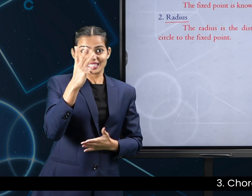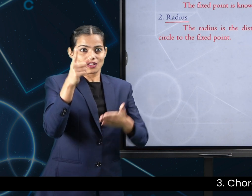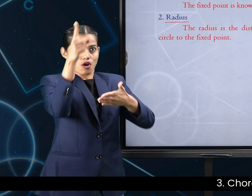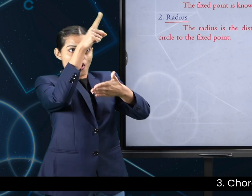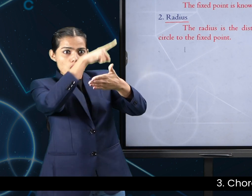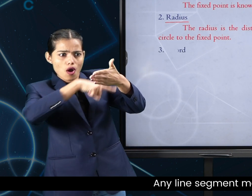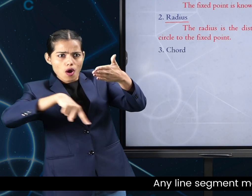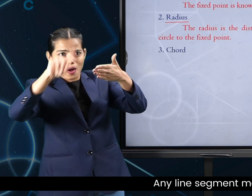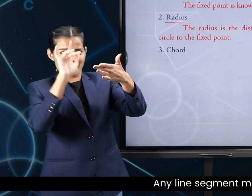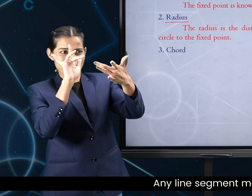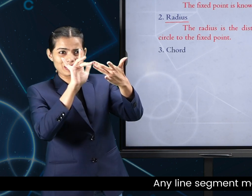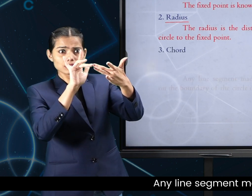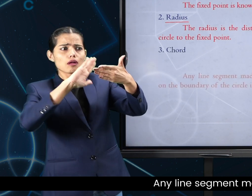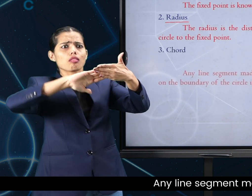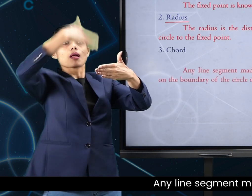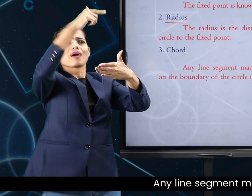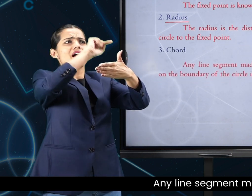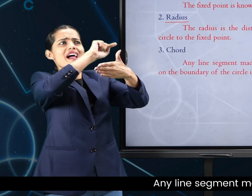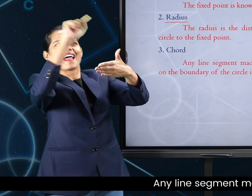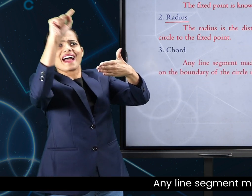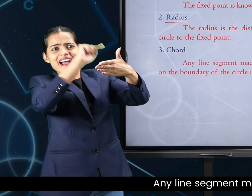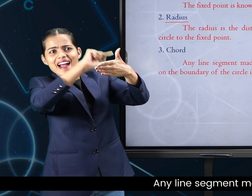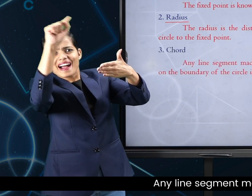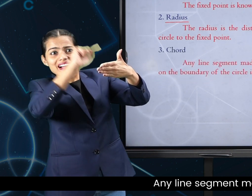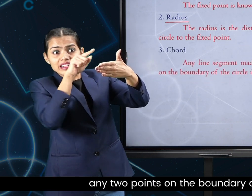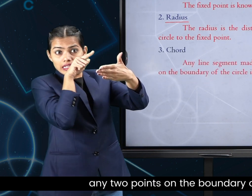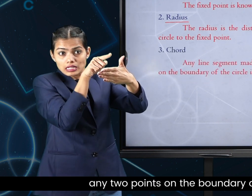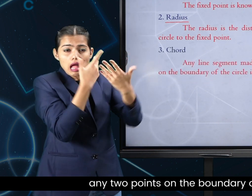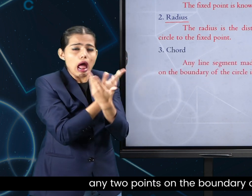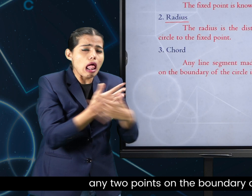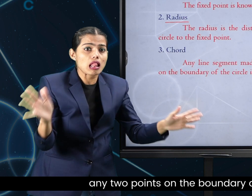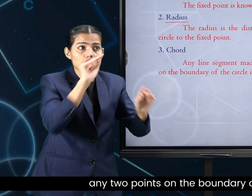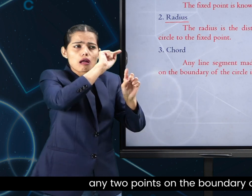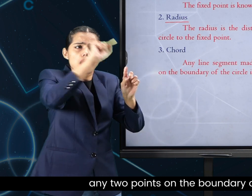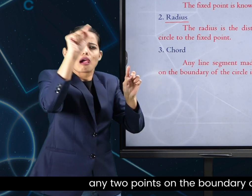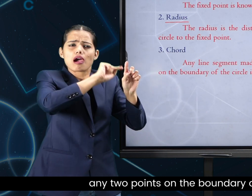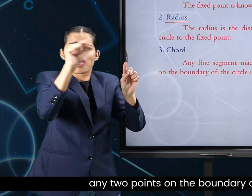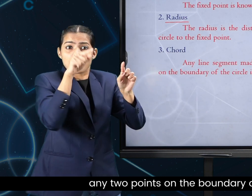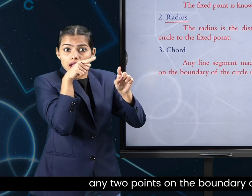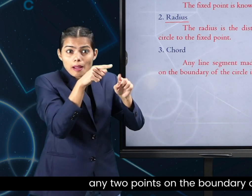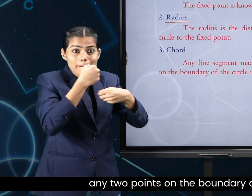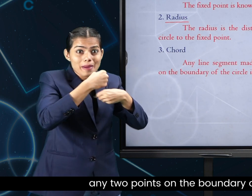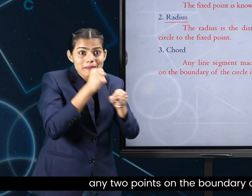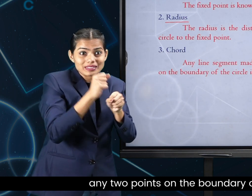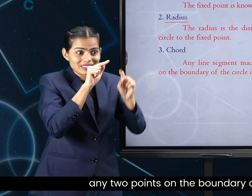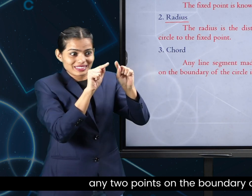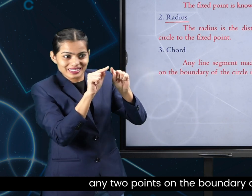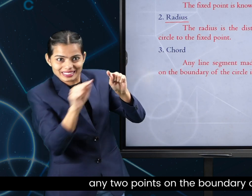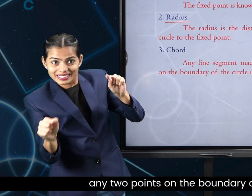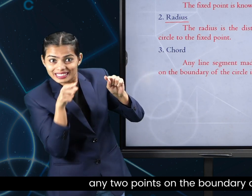Chord. Any line segment made by joining any two points on the boundary of the circle is called